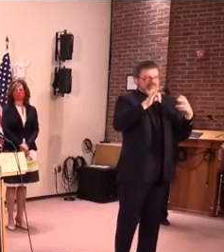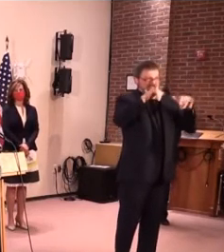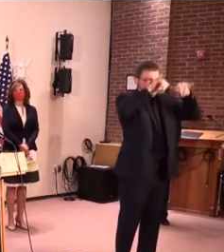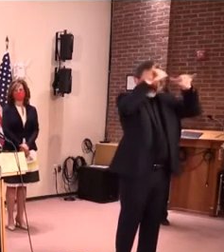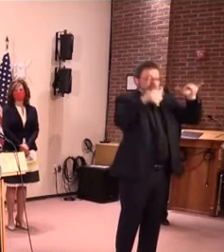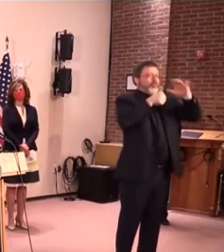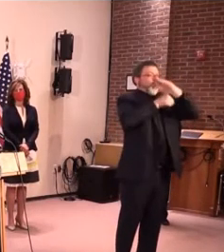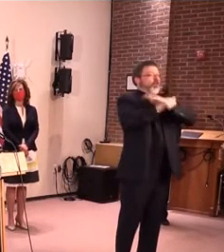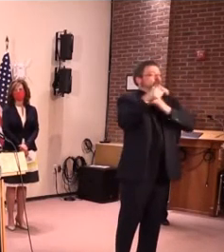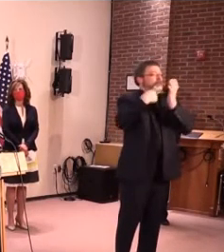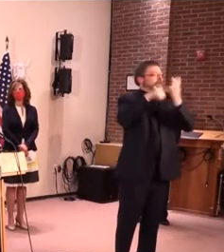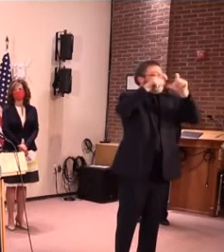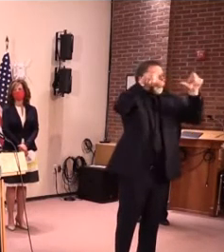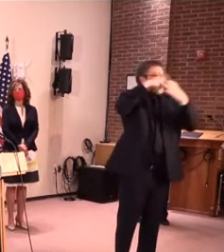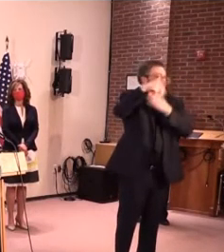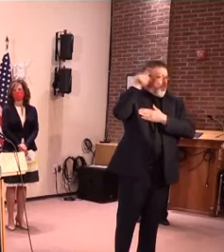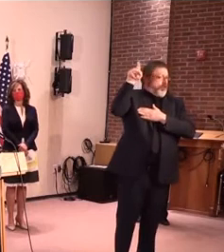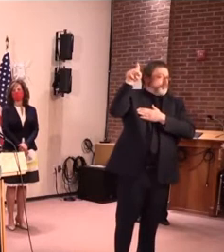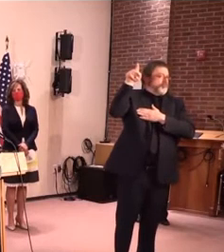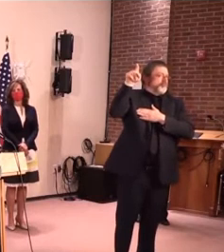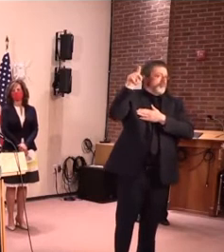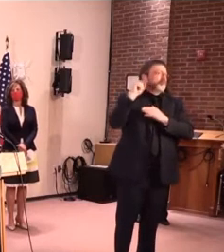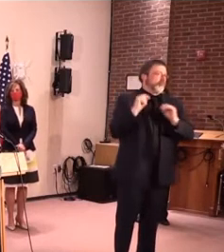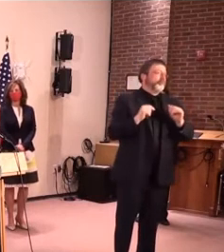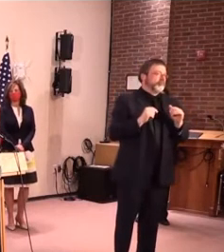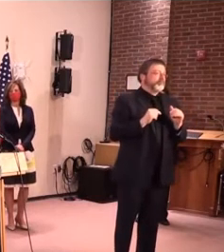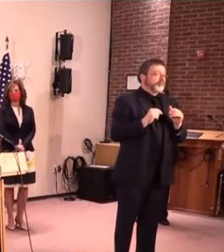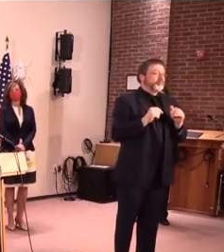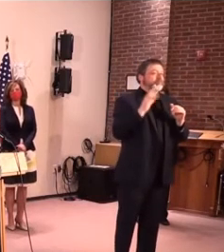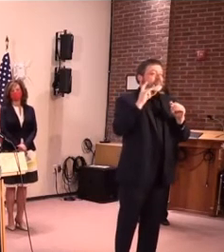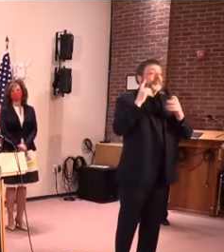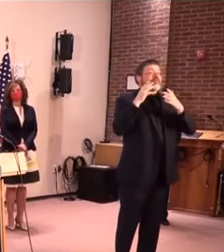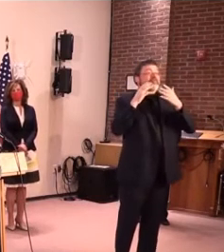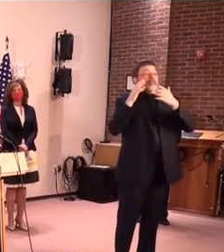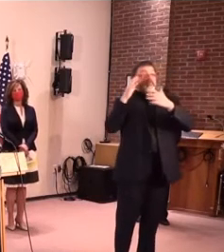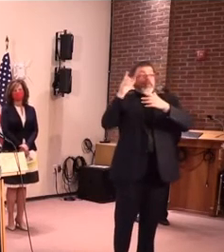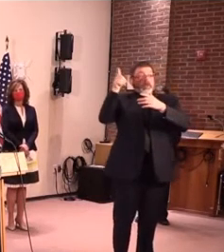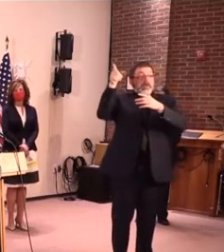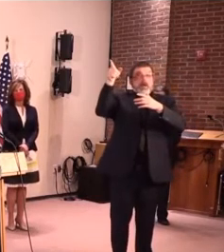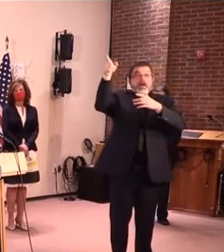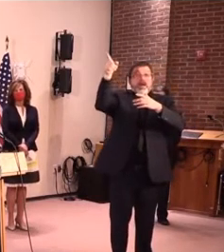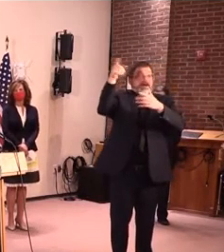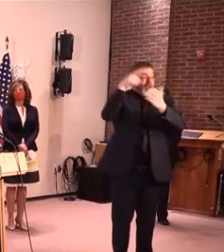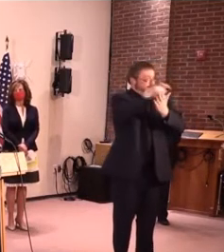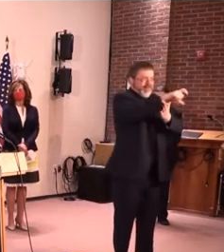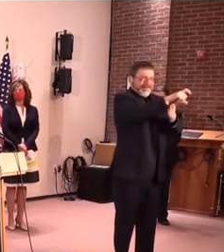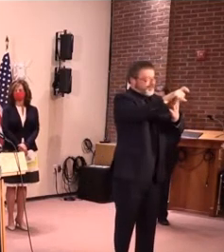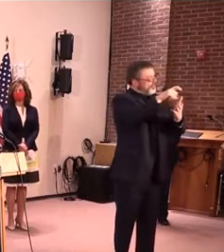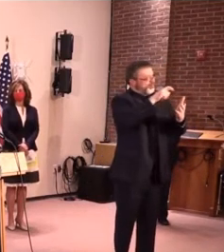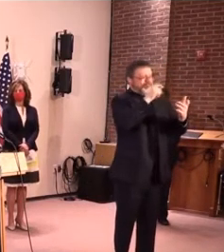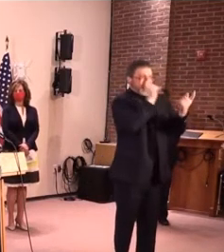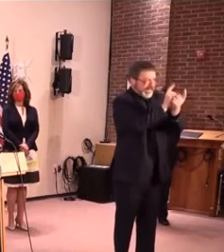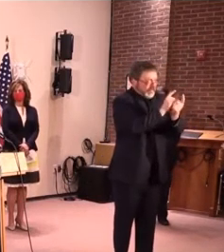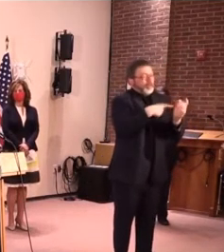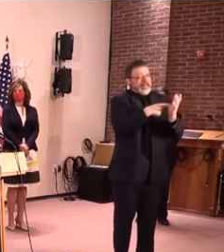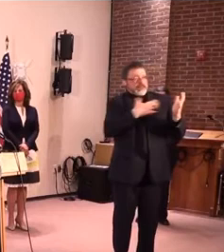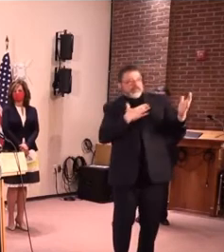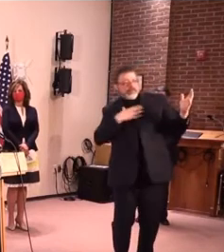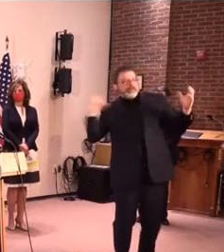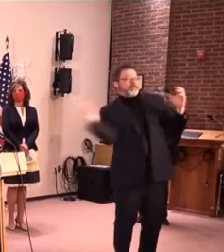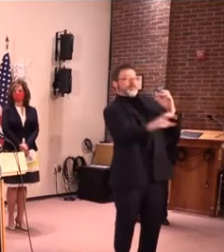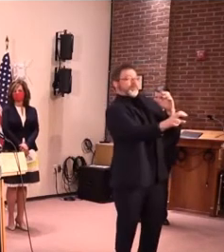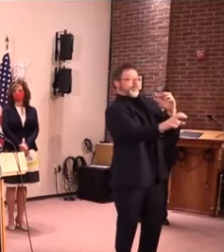For those with borrowing capacity and with needs such as inventory that will increase even greater when they fully